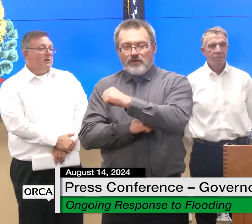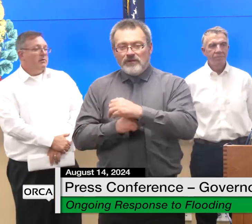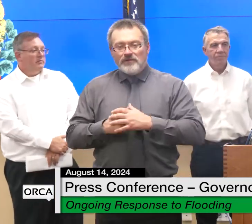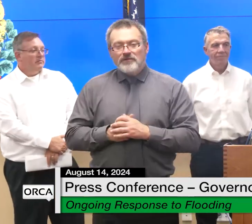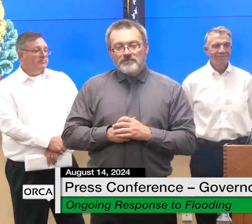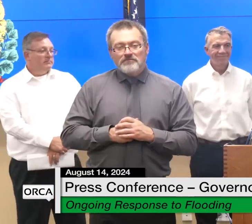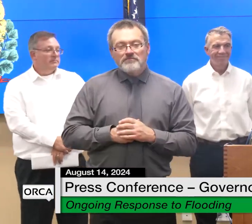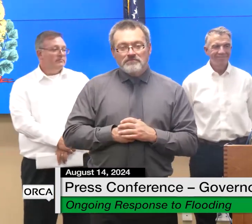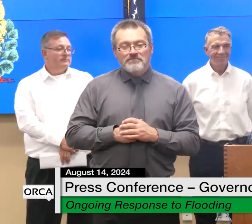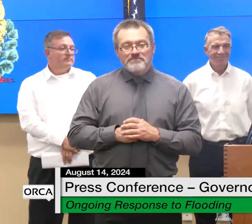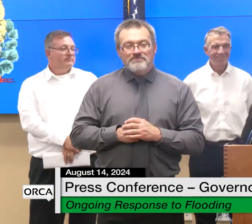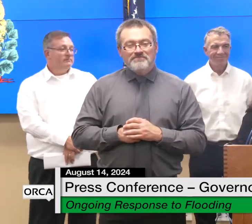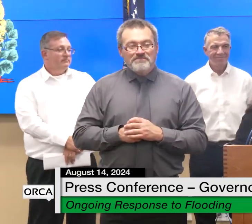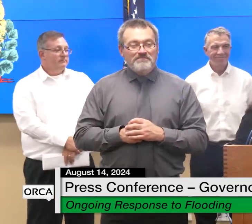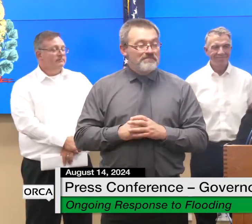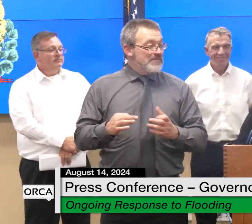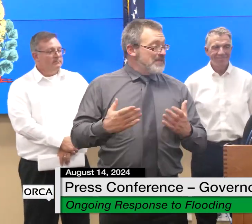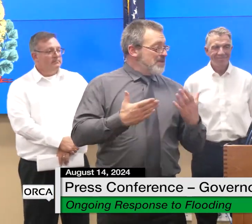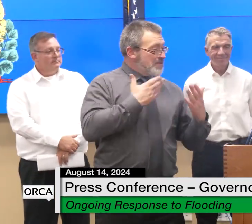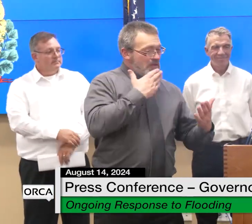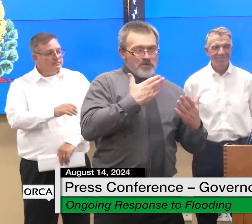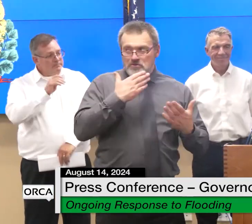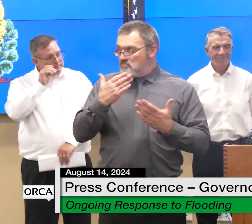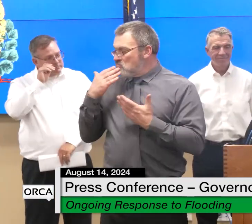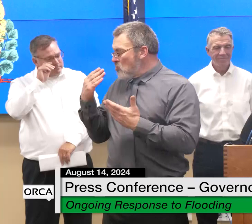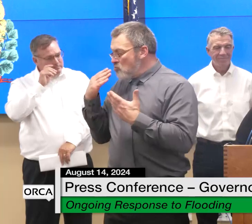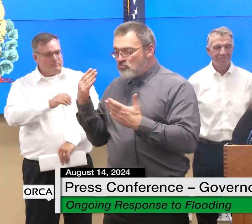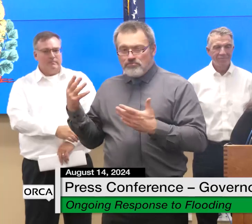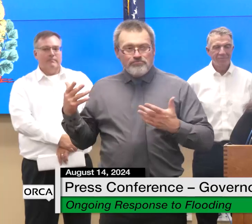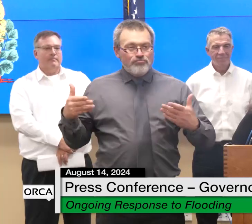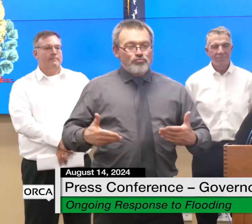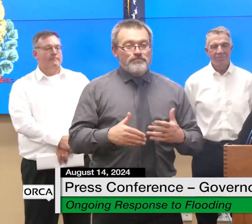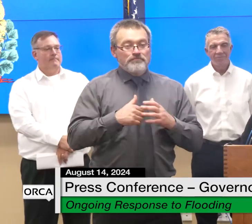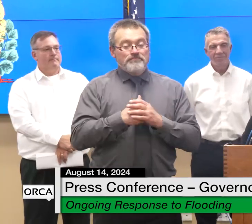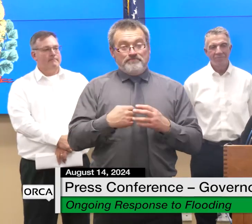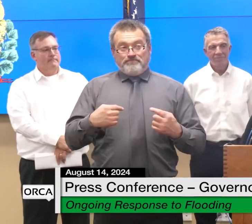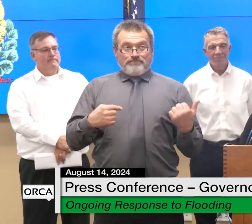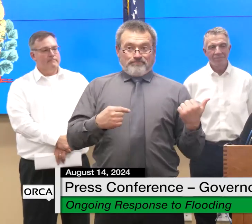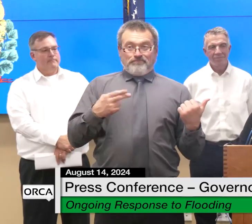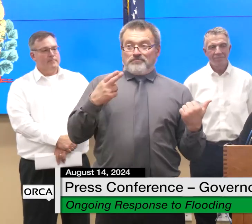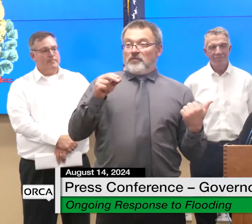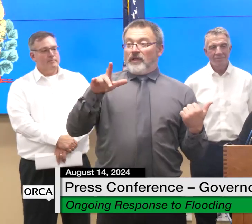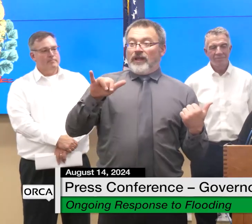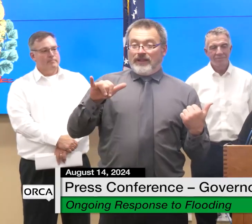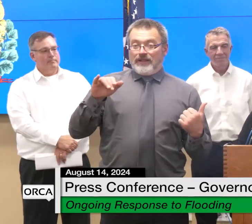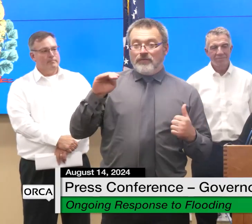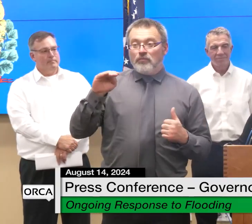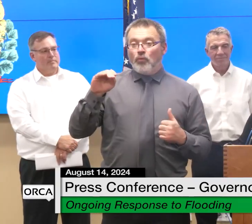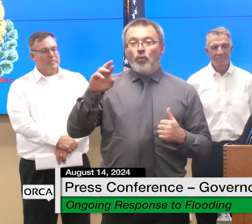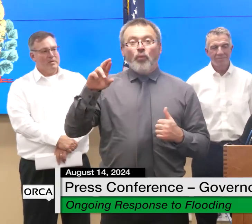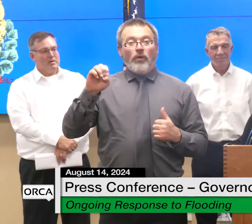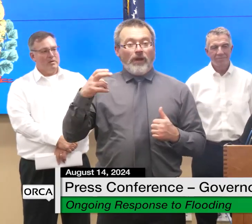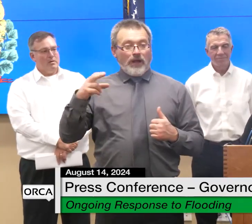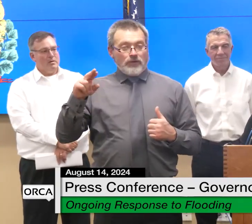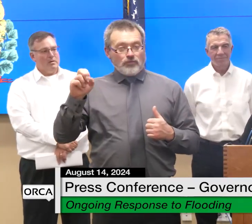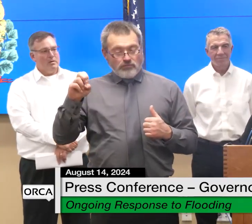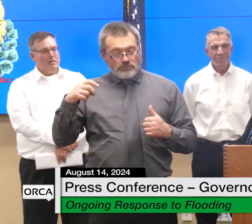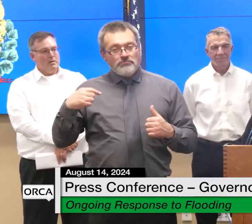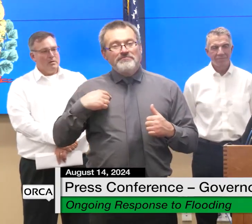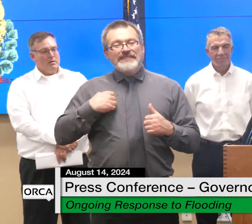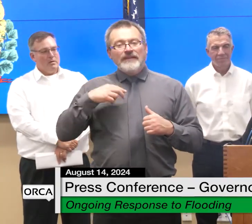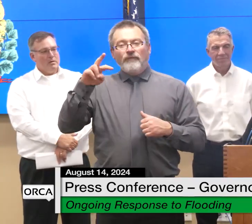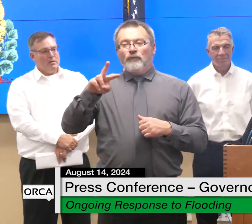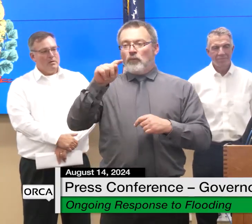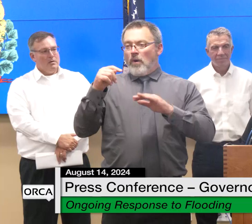Thank you, Jason, Governor, Doug. I'm Holly Morehouse. I'm the Vice President for Community Impact at the Vermont